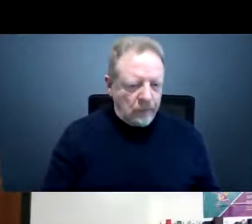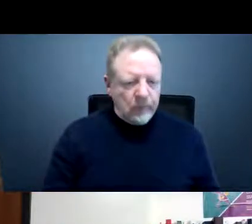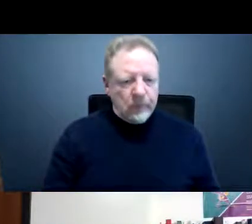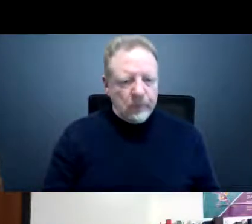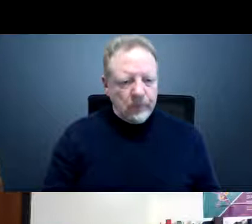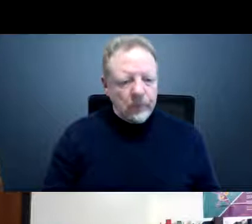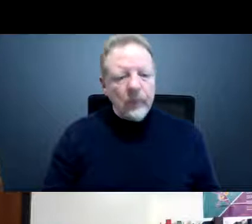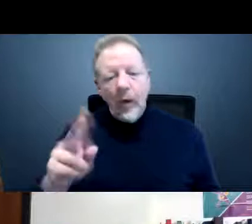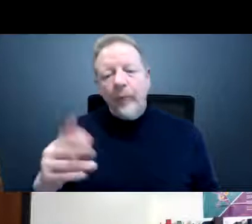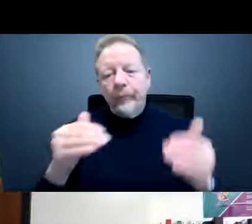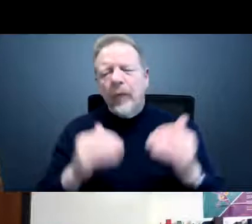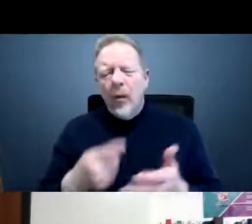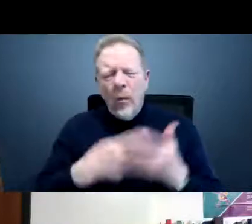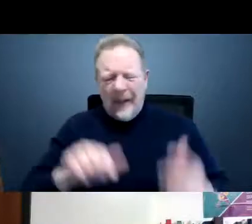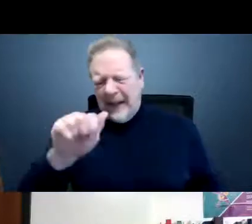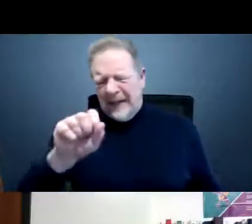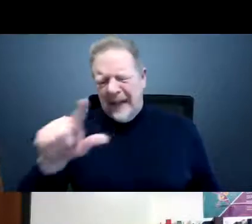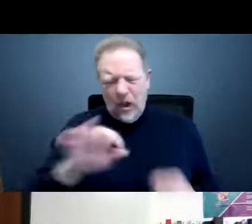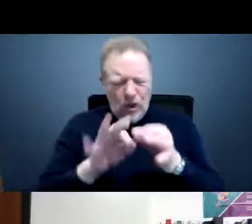Okay, so what is an ASL interpreter? Because a lot of the parents,